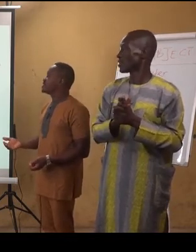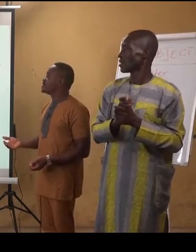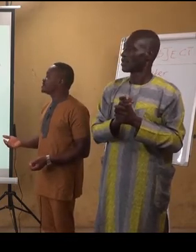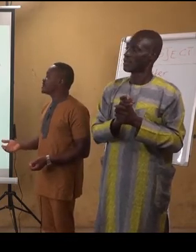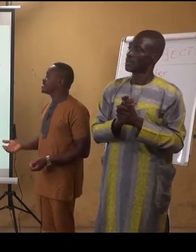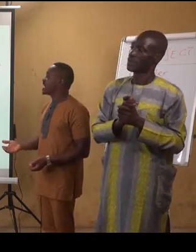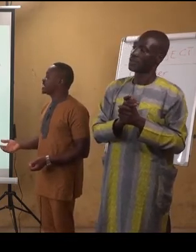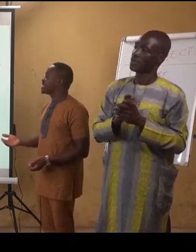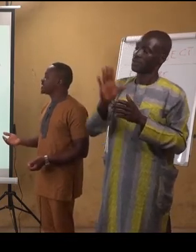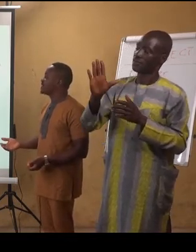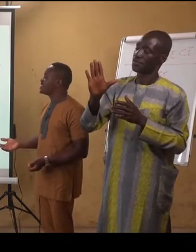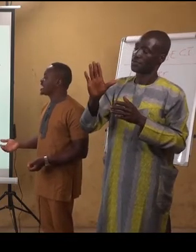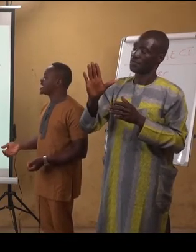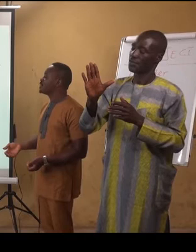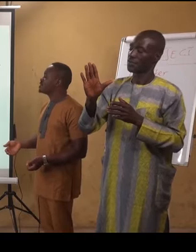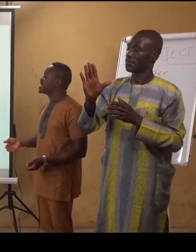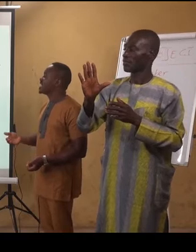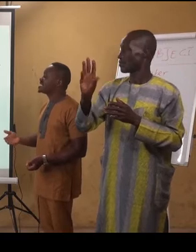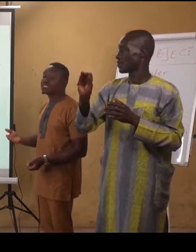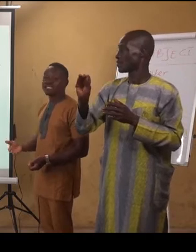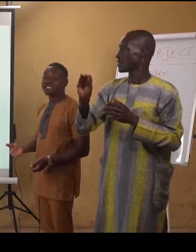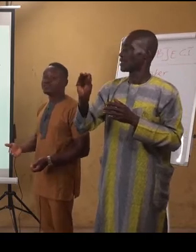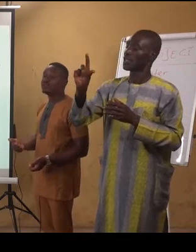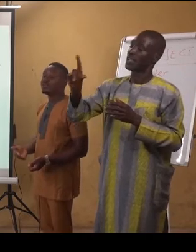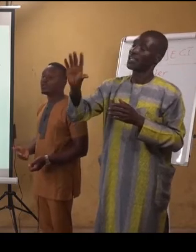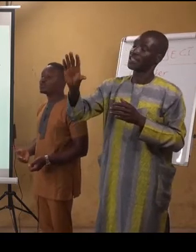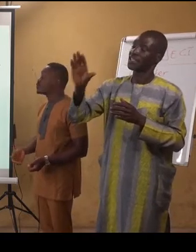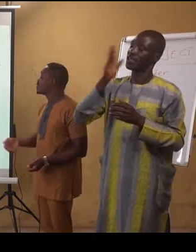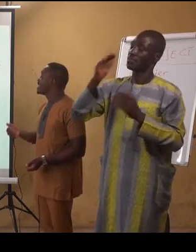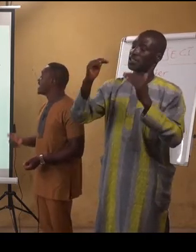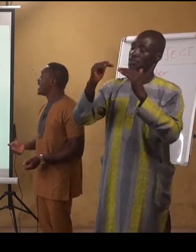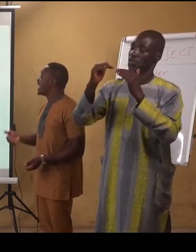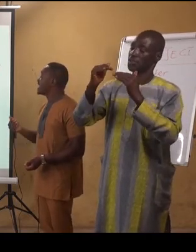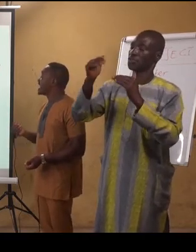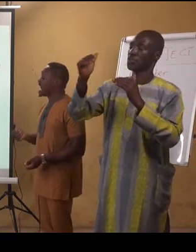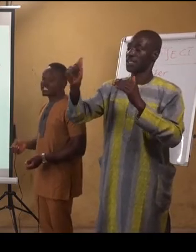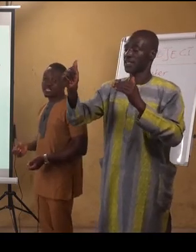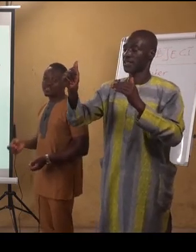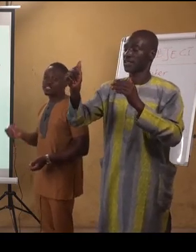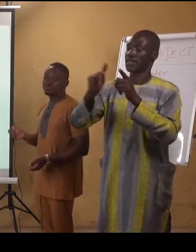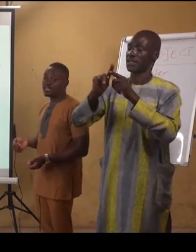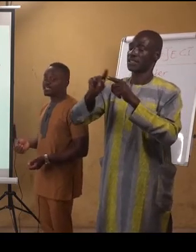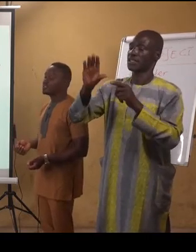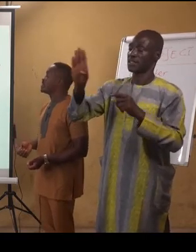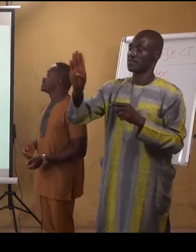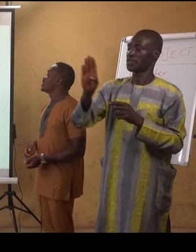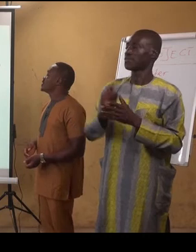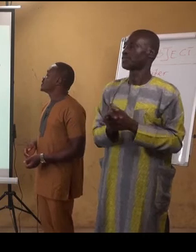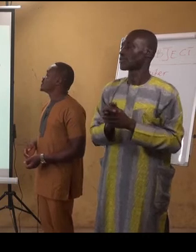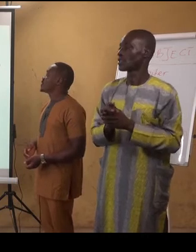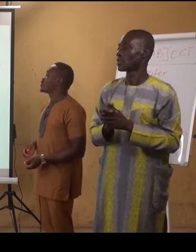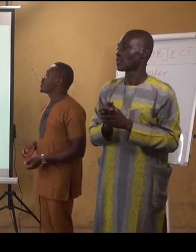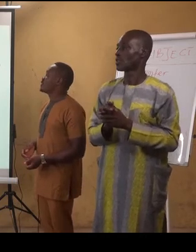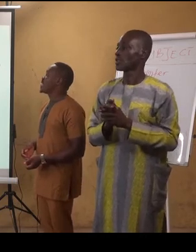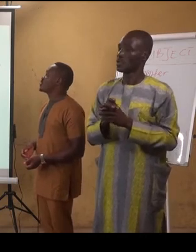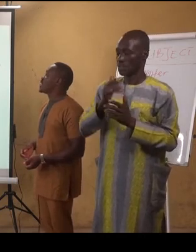the fifth line, that's the 50th, we say let C be equal to A asterisk B,